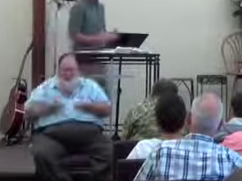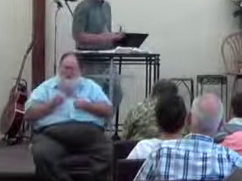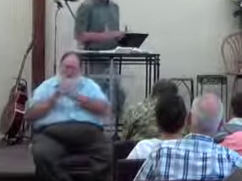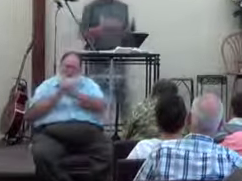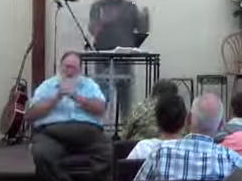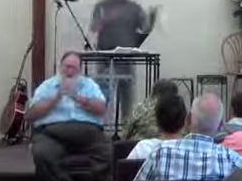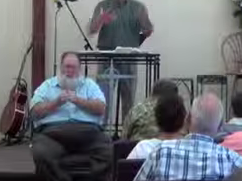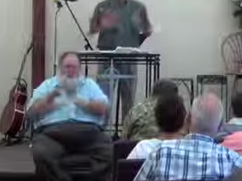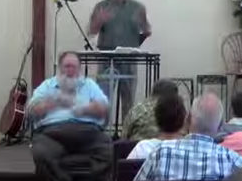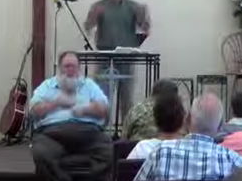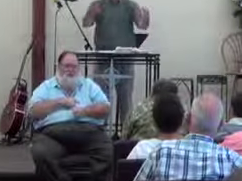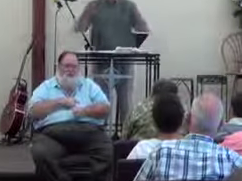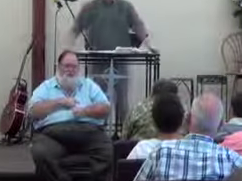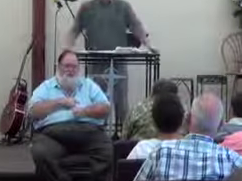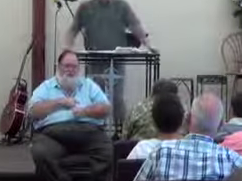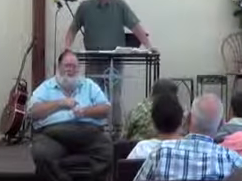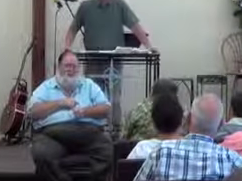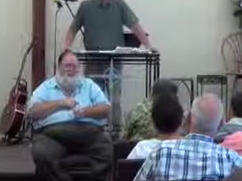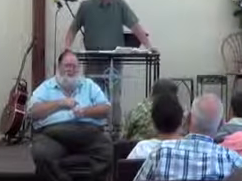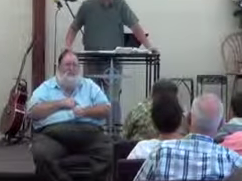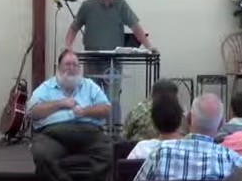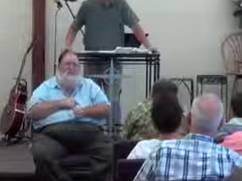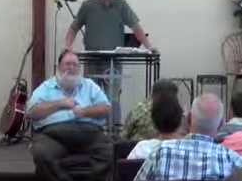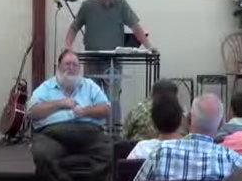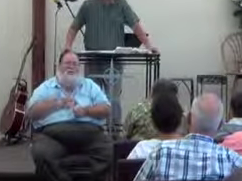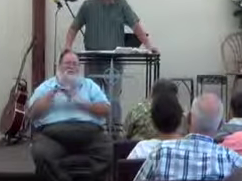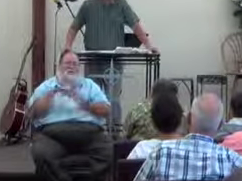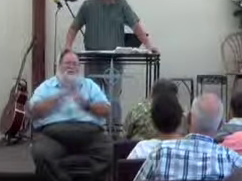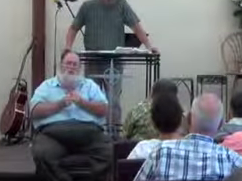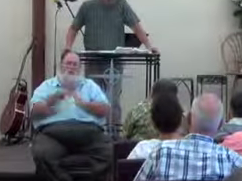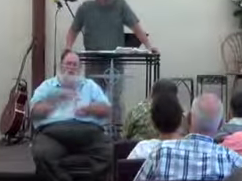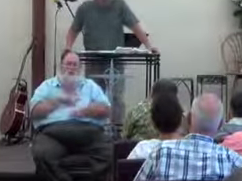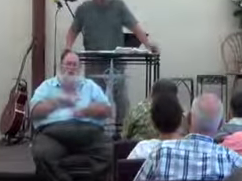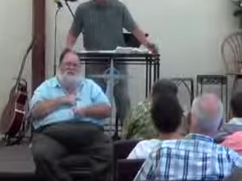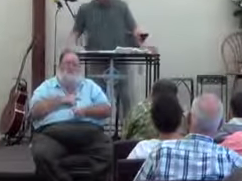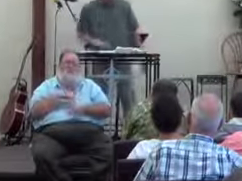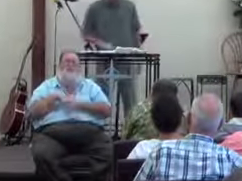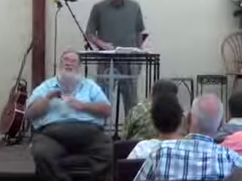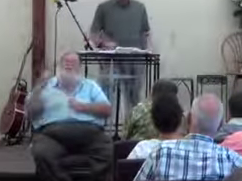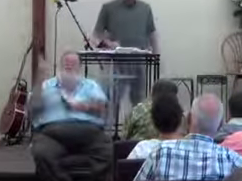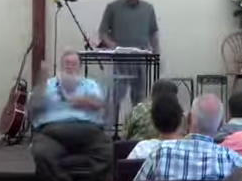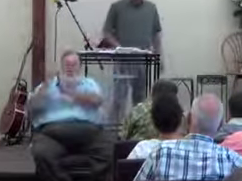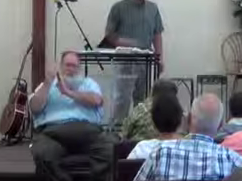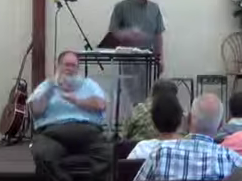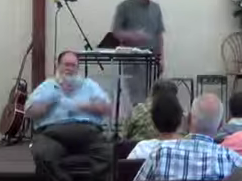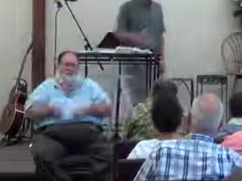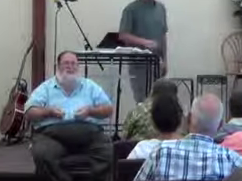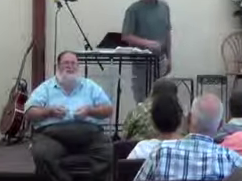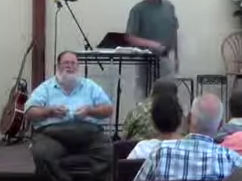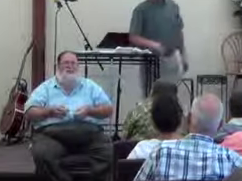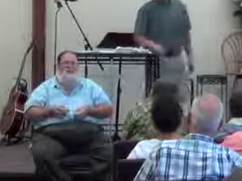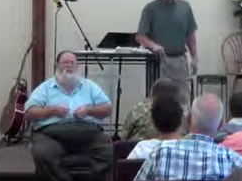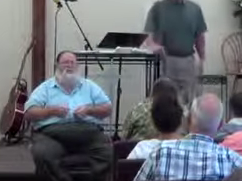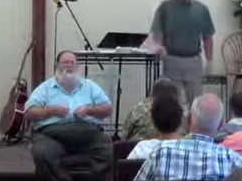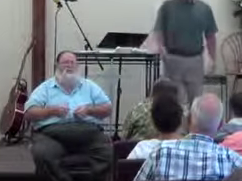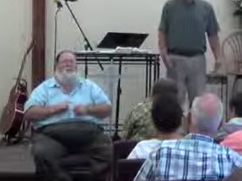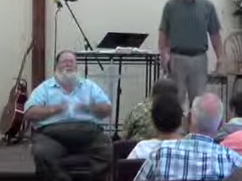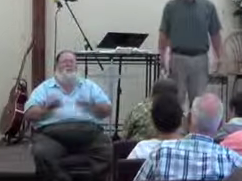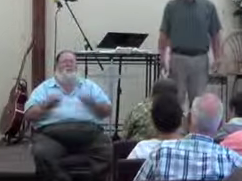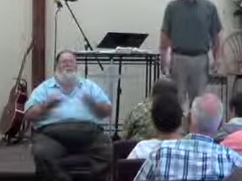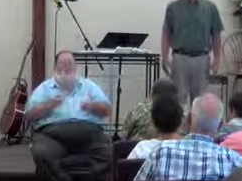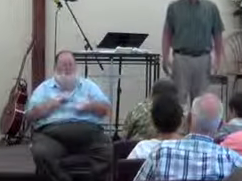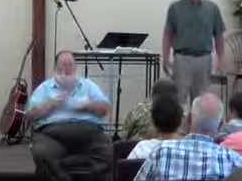us, and us being in his presence as we worship him, I should say. But too many times